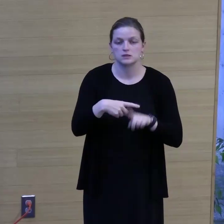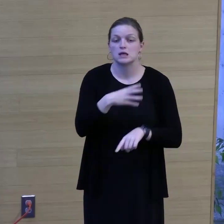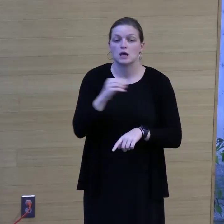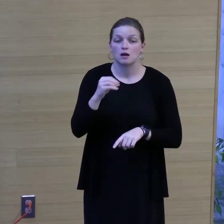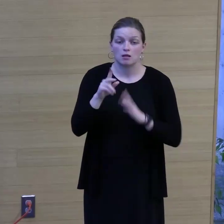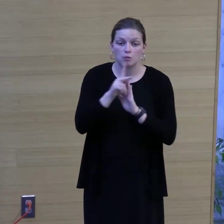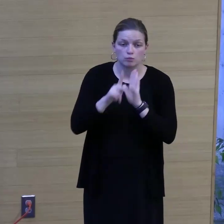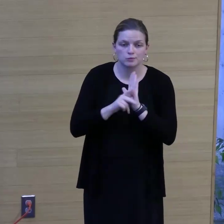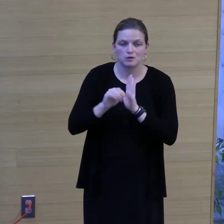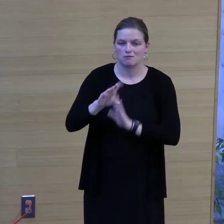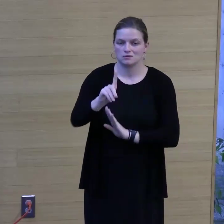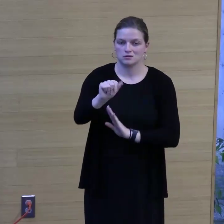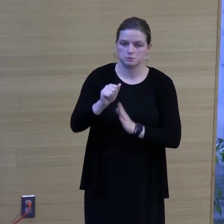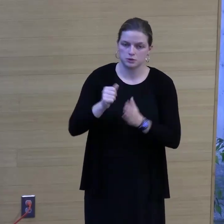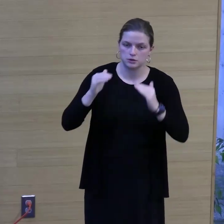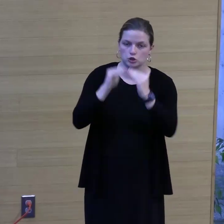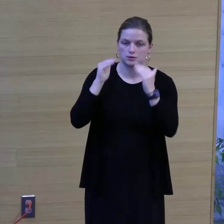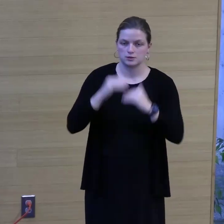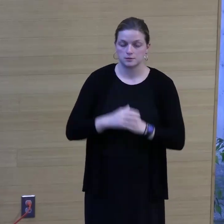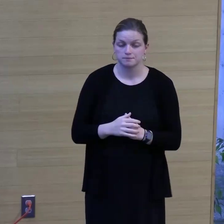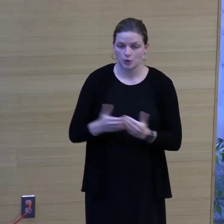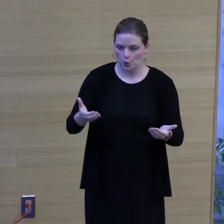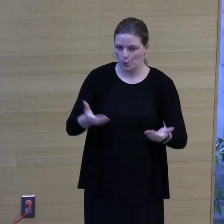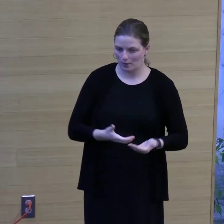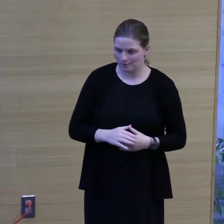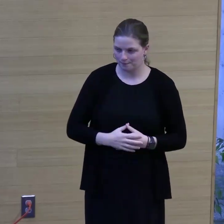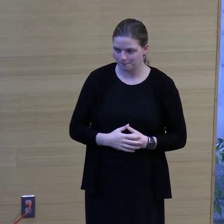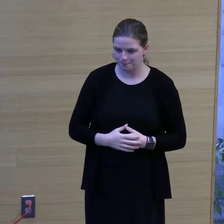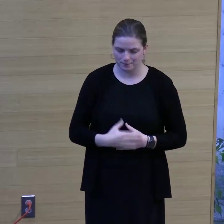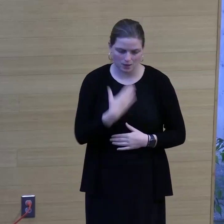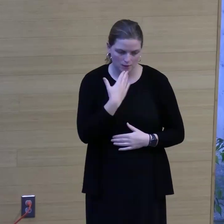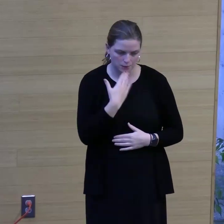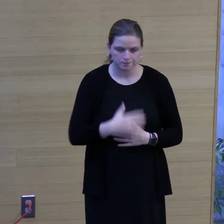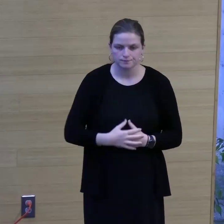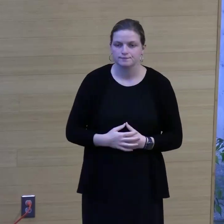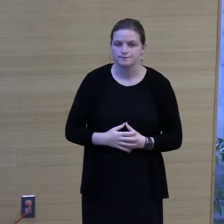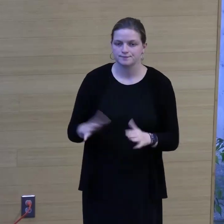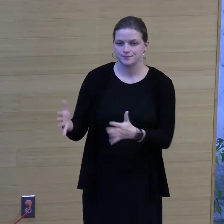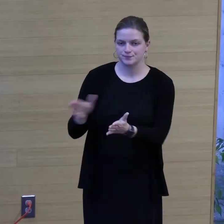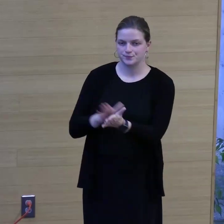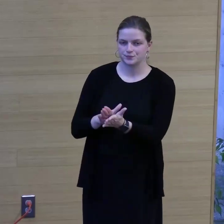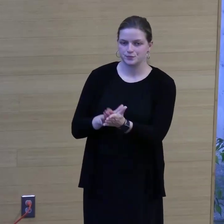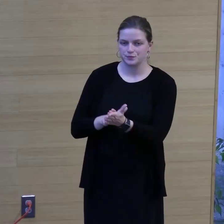the principles of disability justice. Welcome. Thank you.